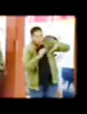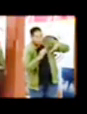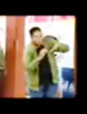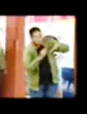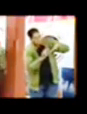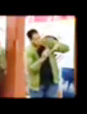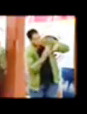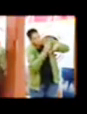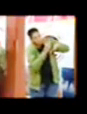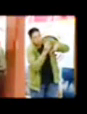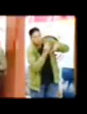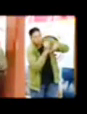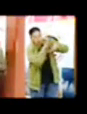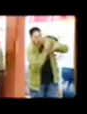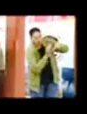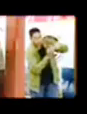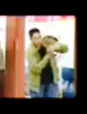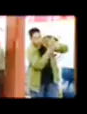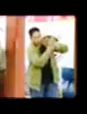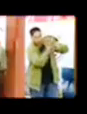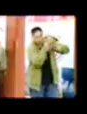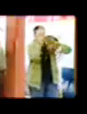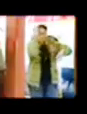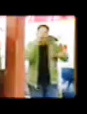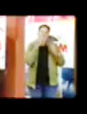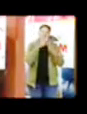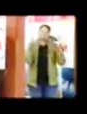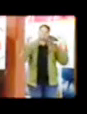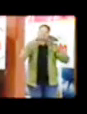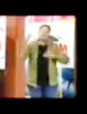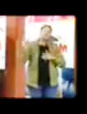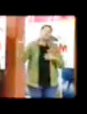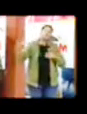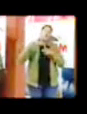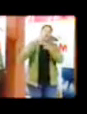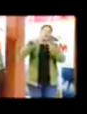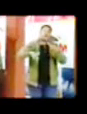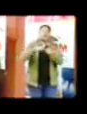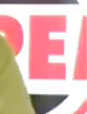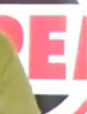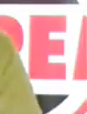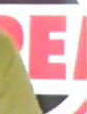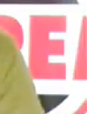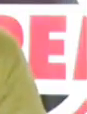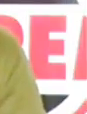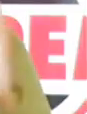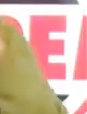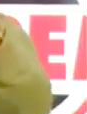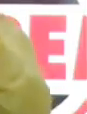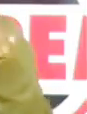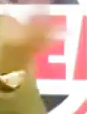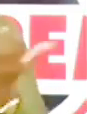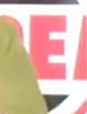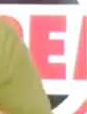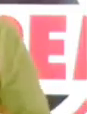and move toward the north, because the general motion of a hurricane in this area would be represents